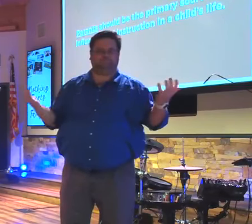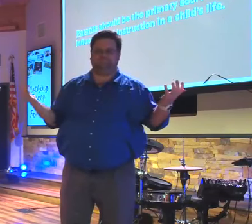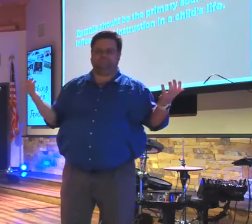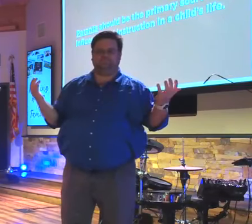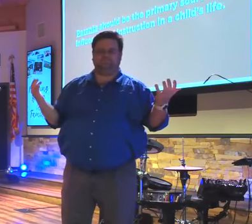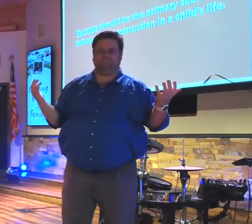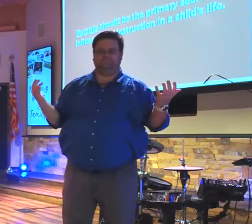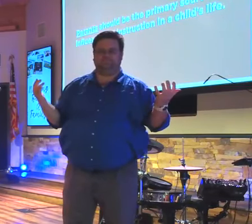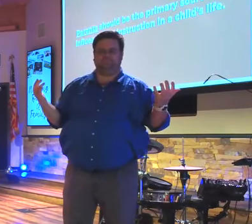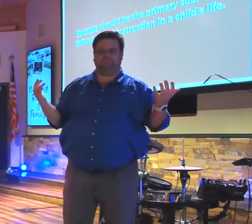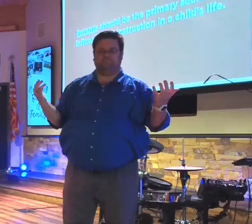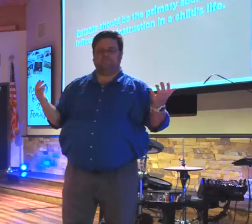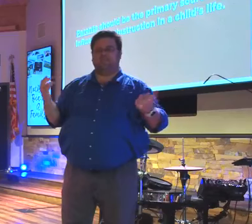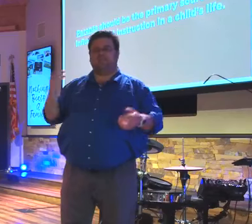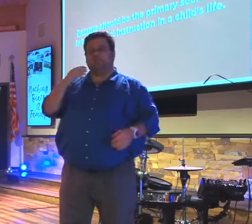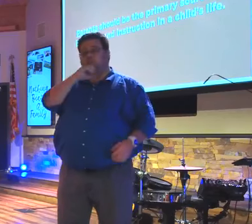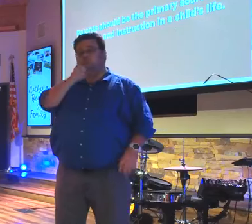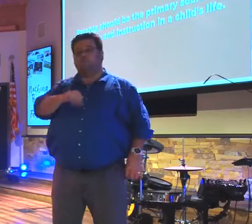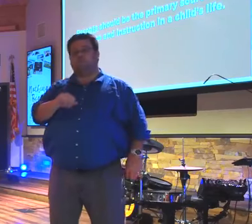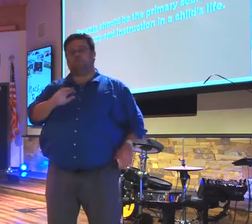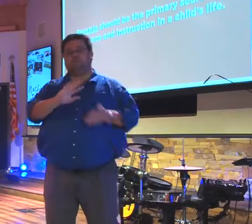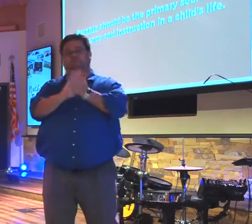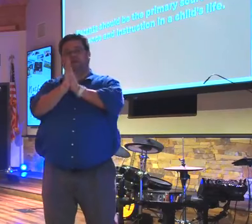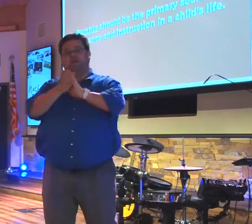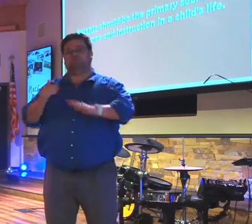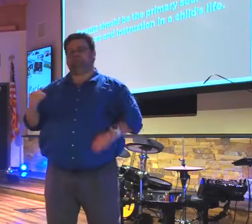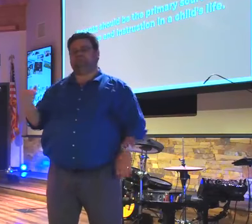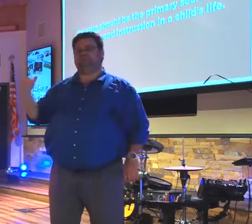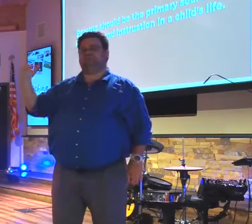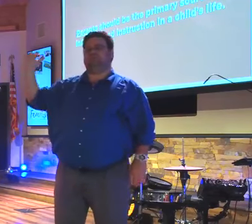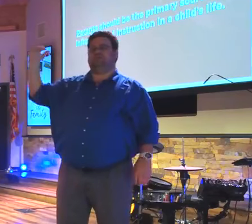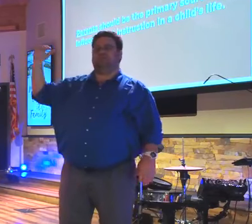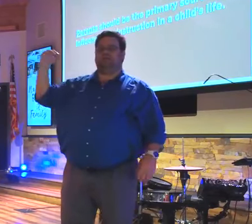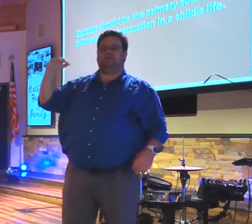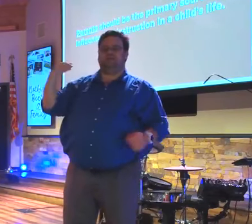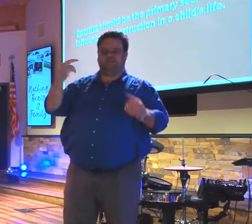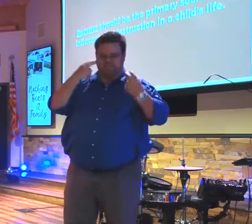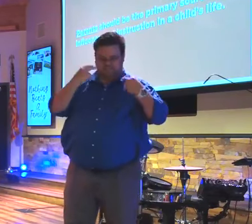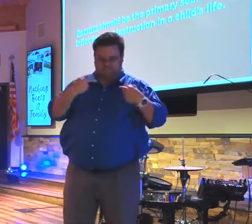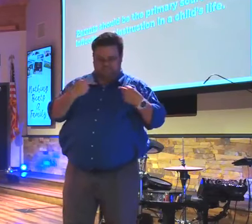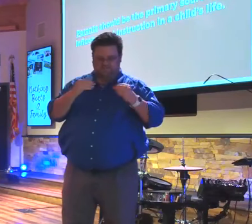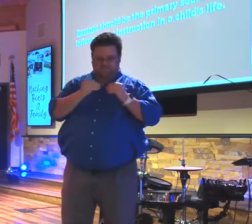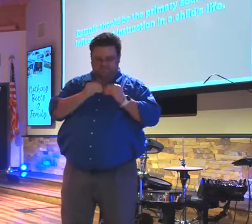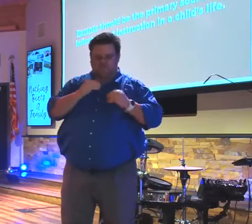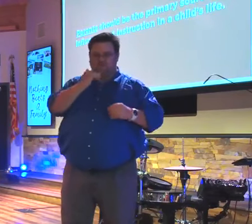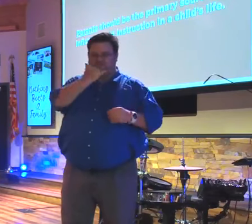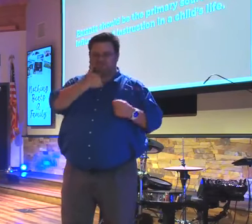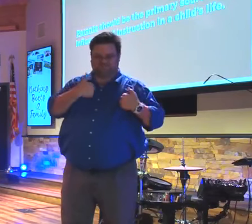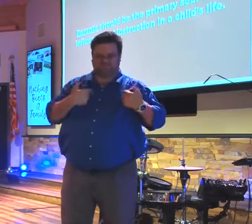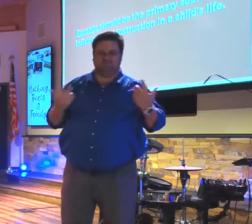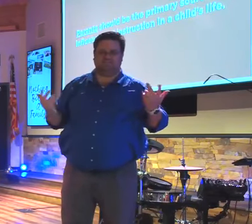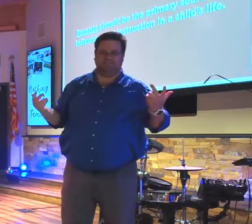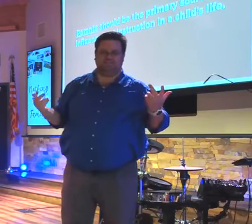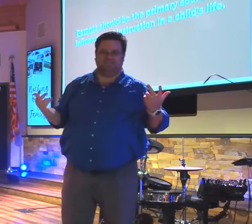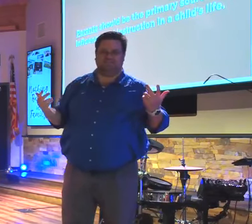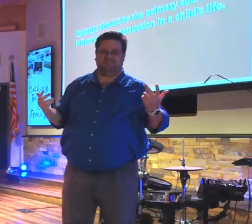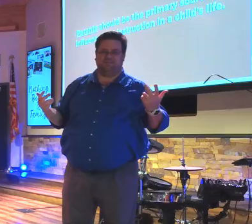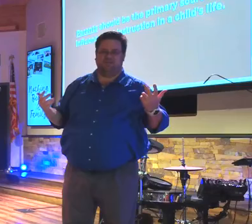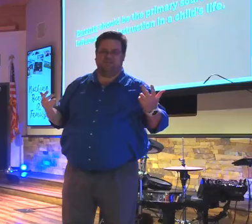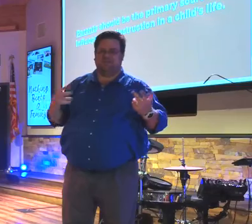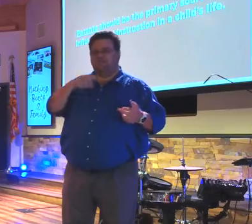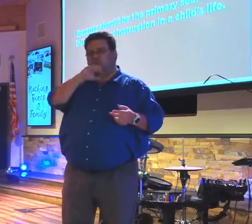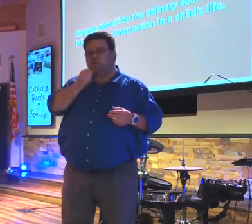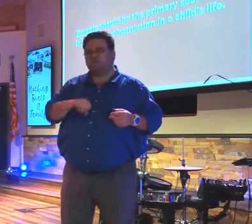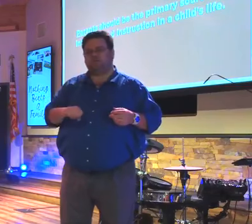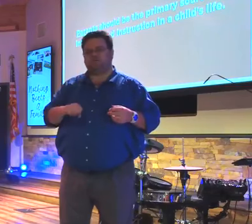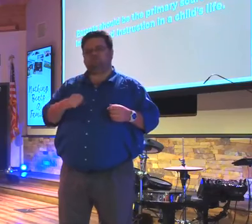Listen, the older I get, the more flawed I see that I am. How anybody in here like that? It's like the older you get, the more